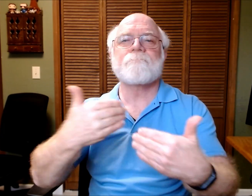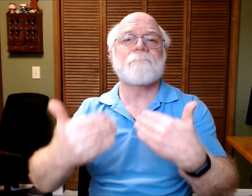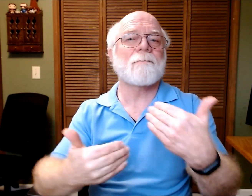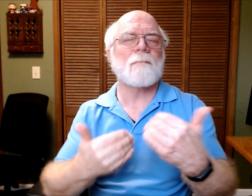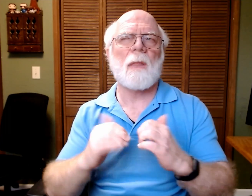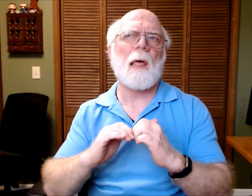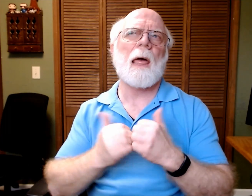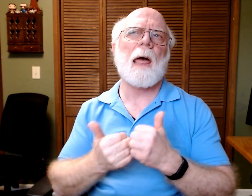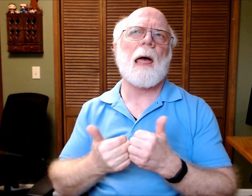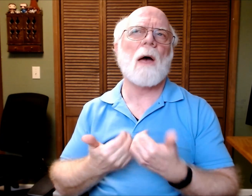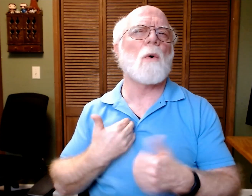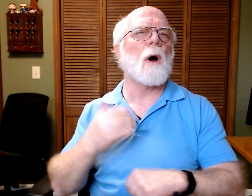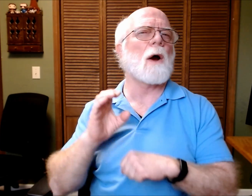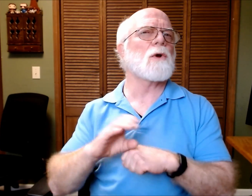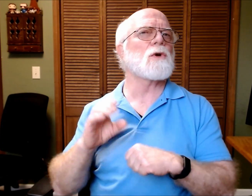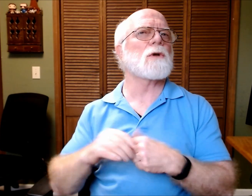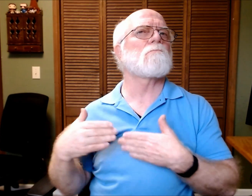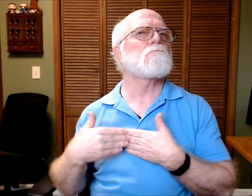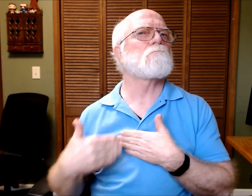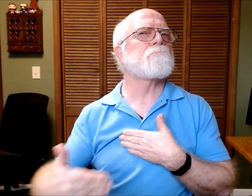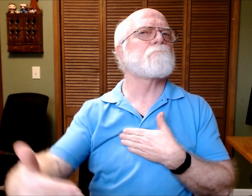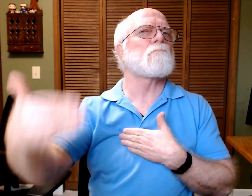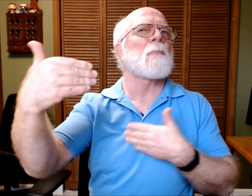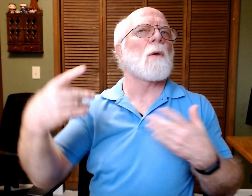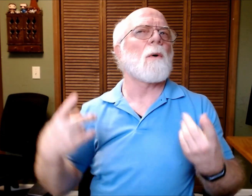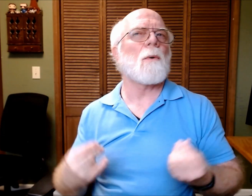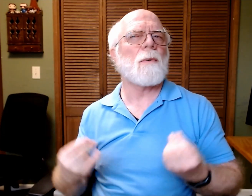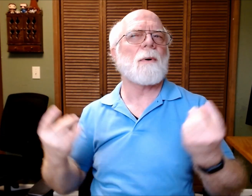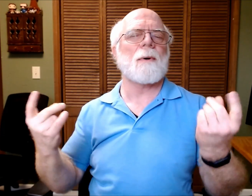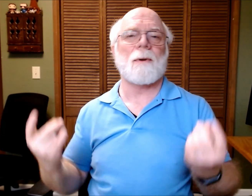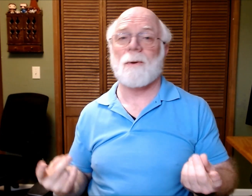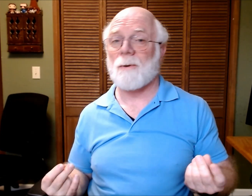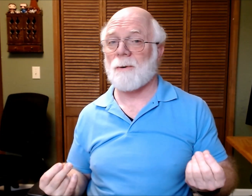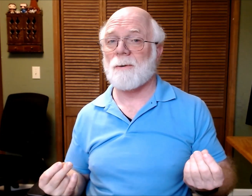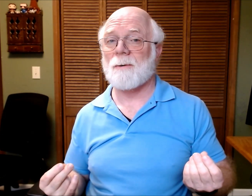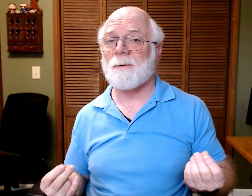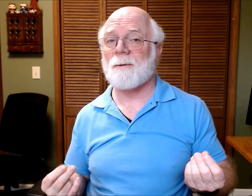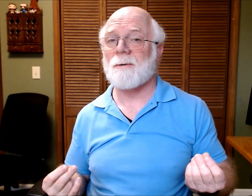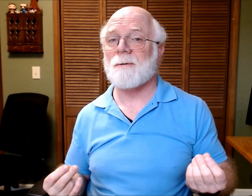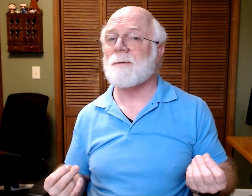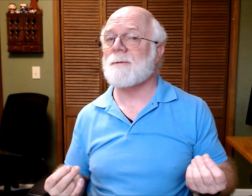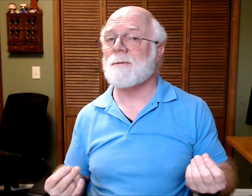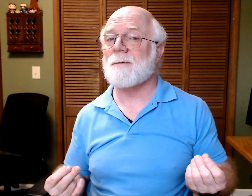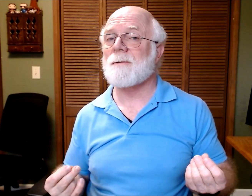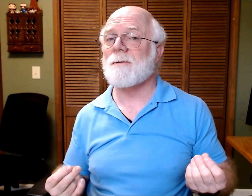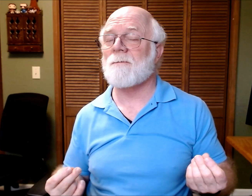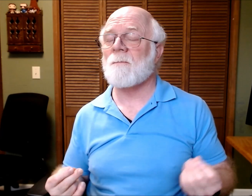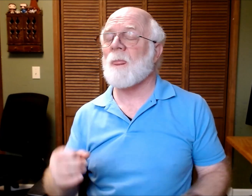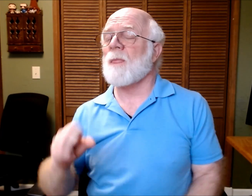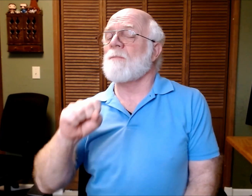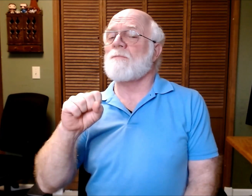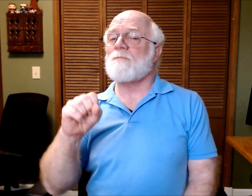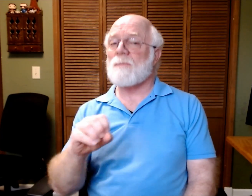way. And how do we go forward as a church? What do we do? It requires a newness to it.